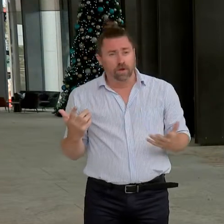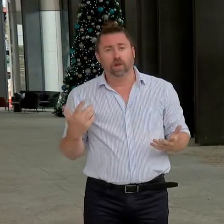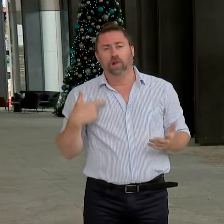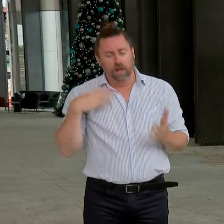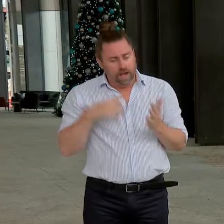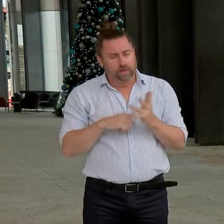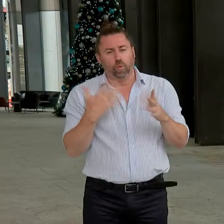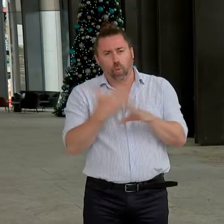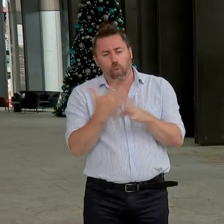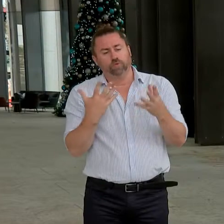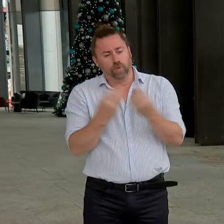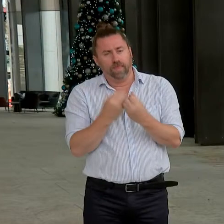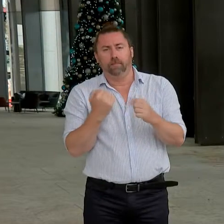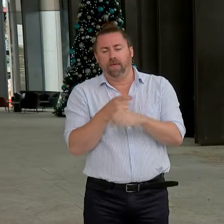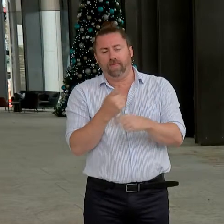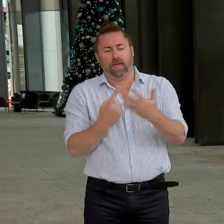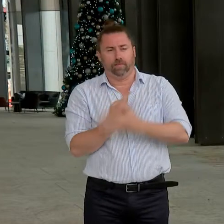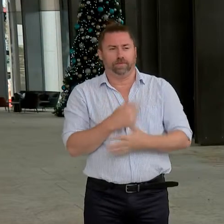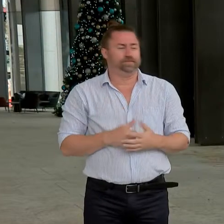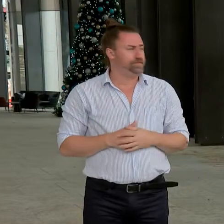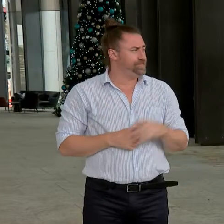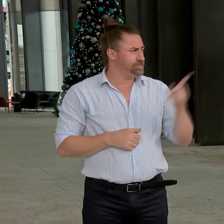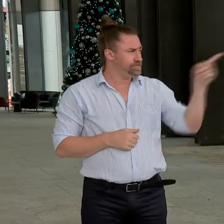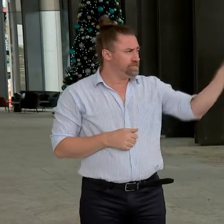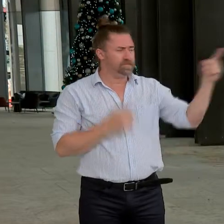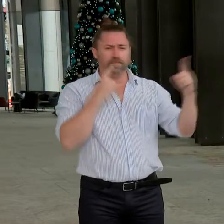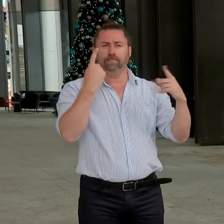collaboratively together to achieve that.